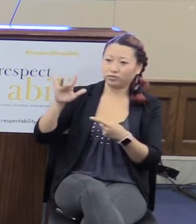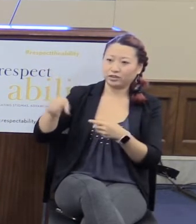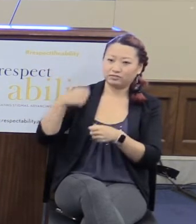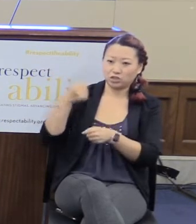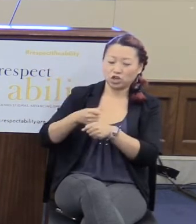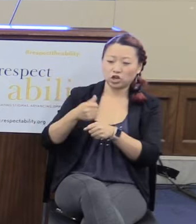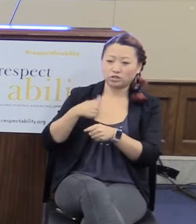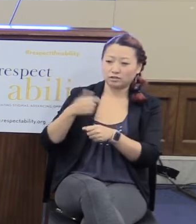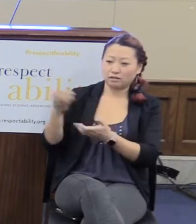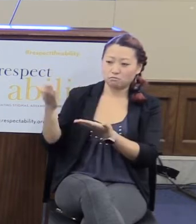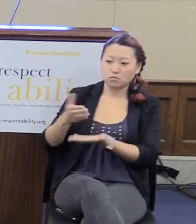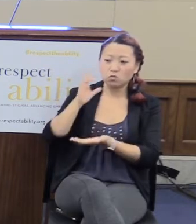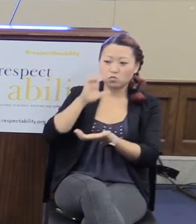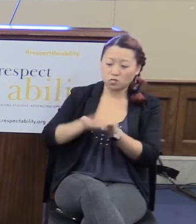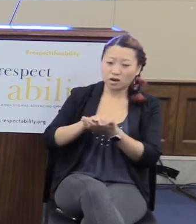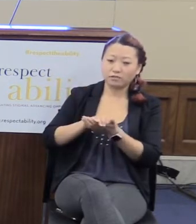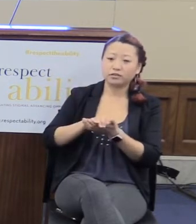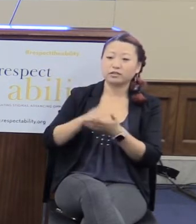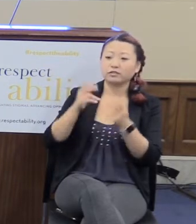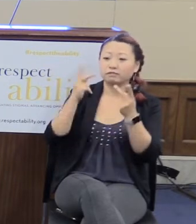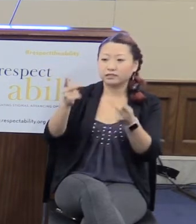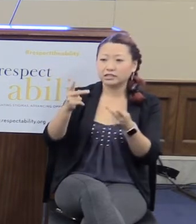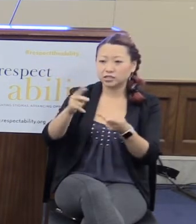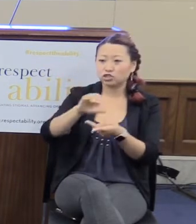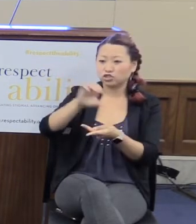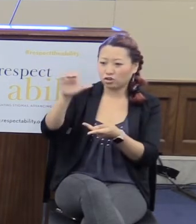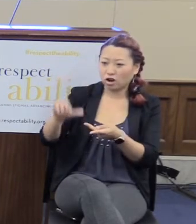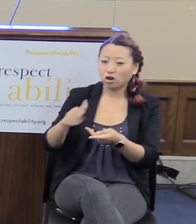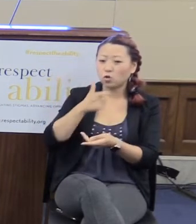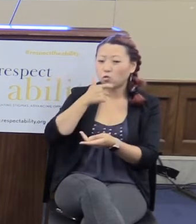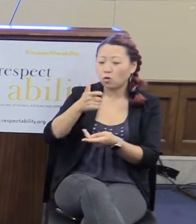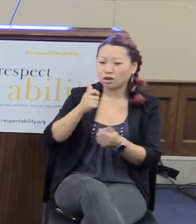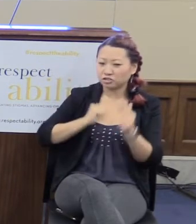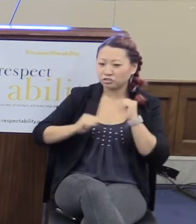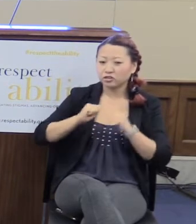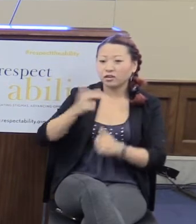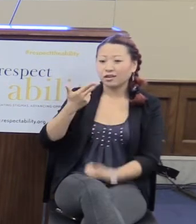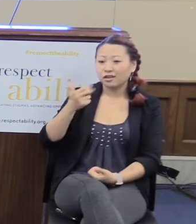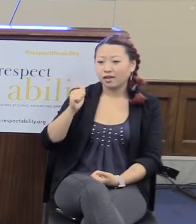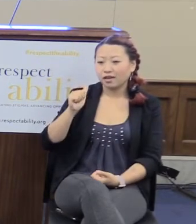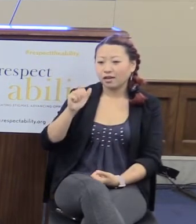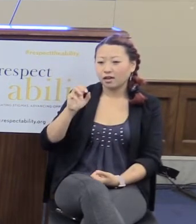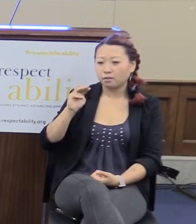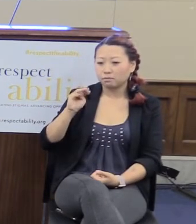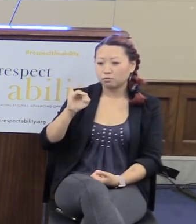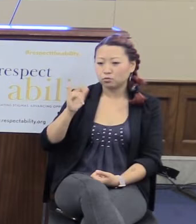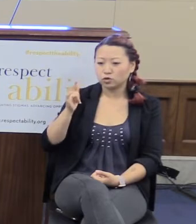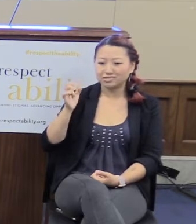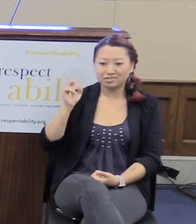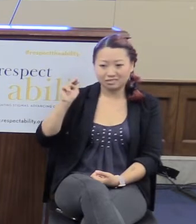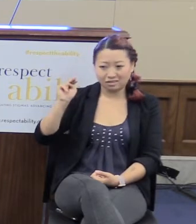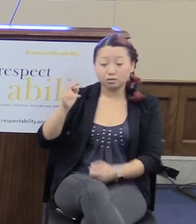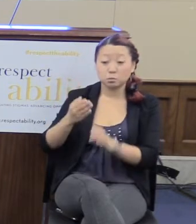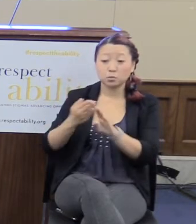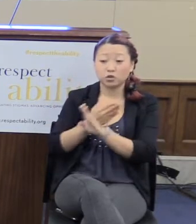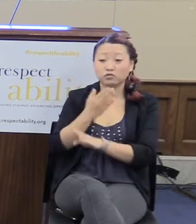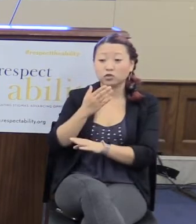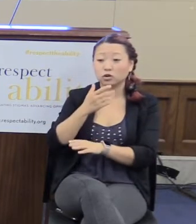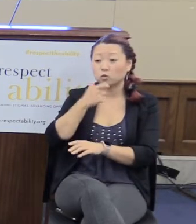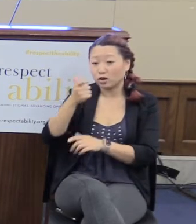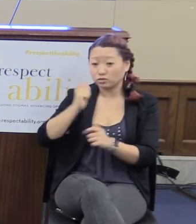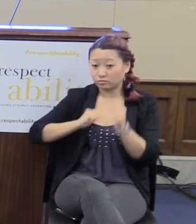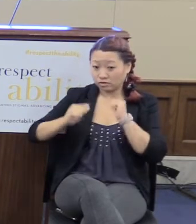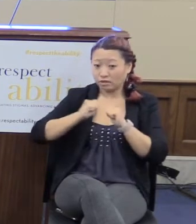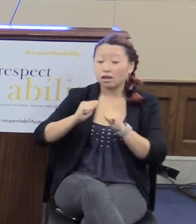to Chicago to watch Hamilton. But before we went to the play, we went out for dinner. So when we got